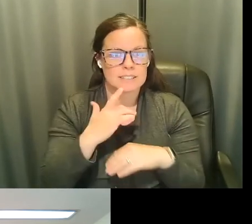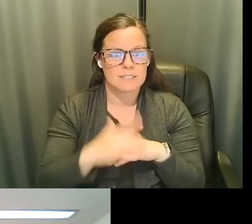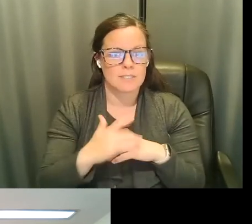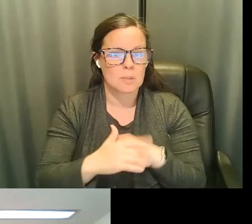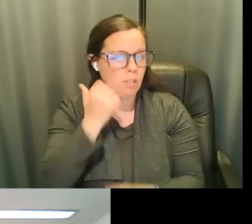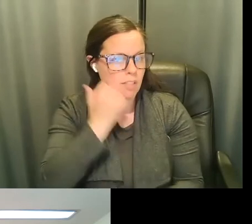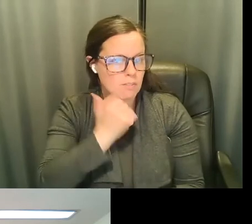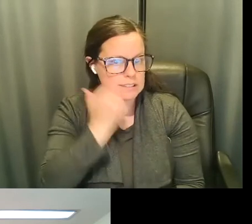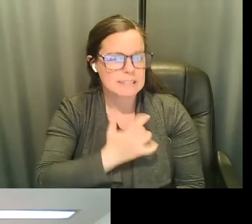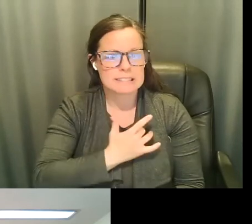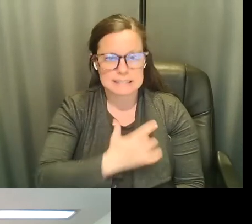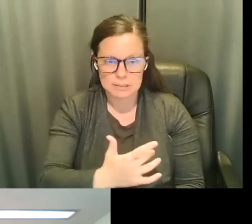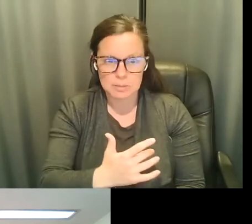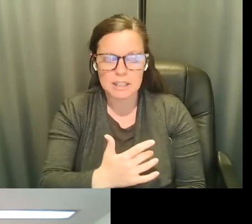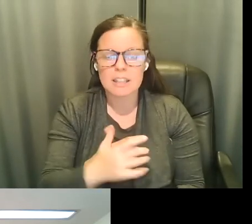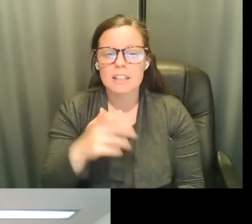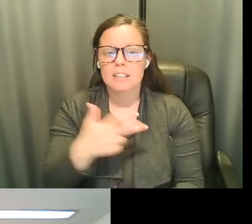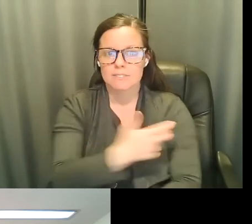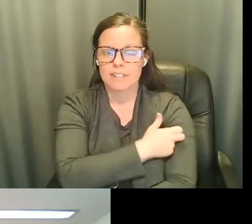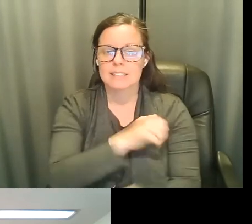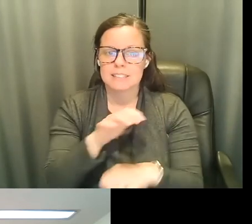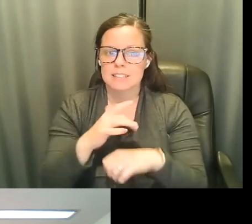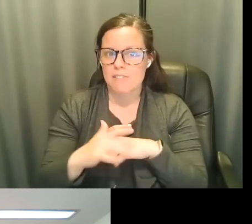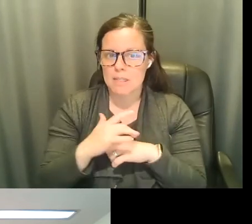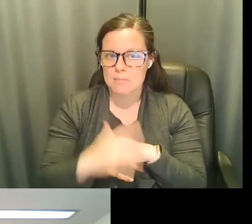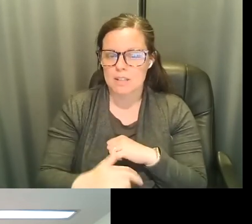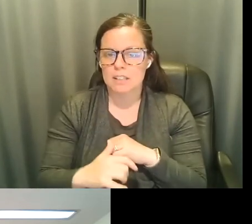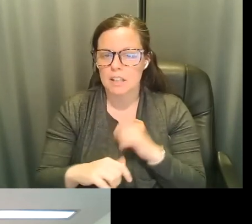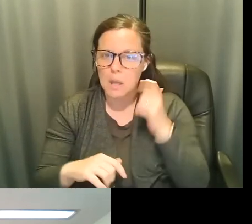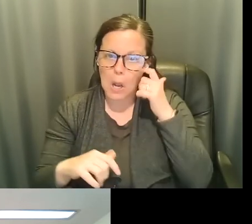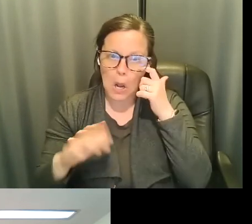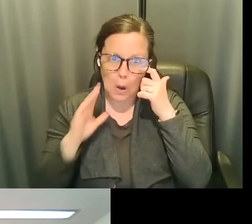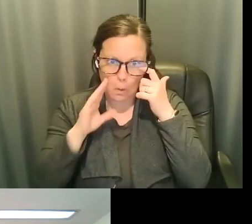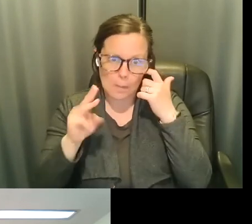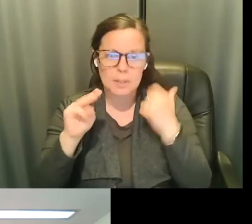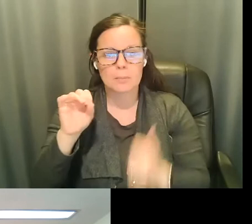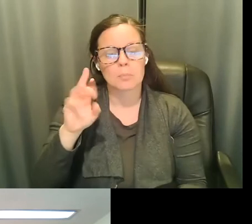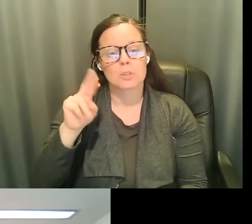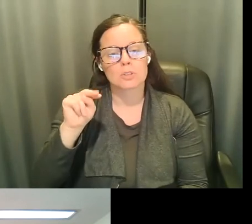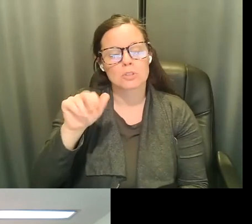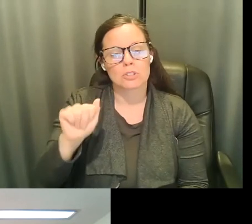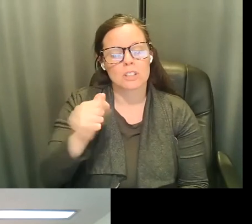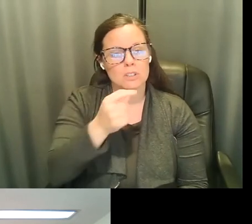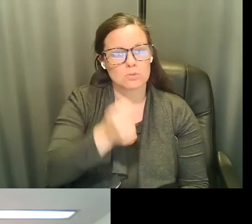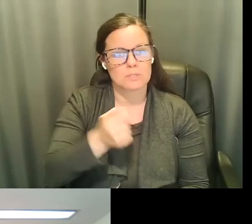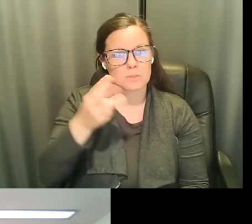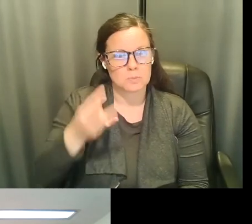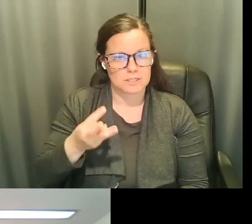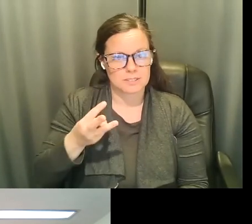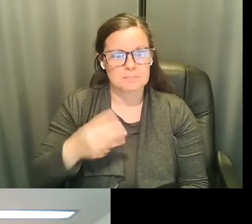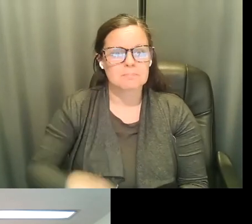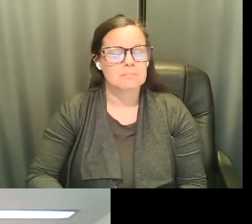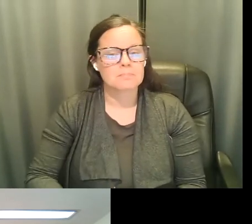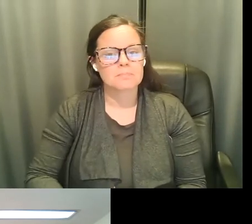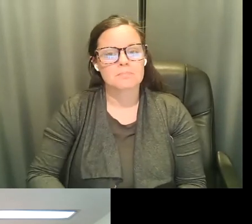day. Generally, vaccine availability will be Moderna on Tuesdays and Wednesdays,